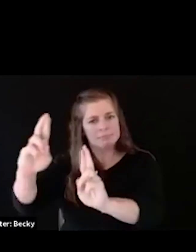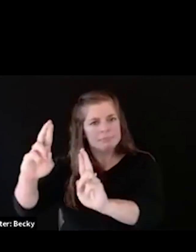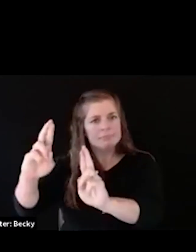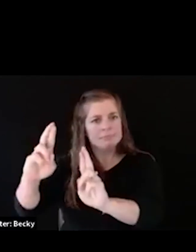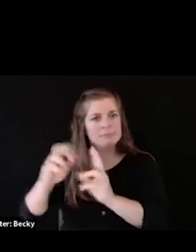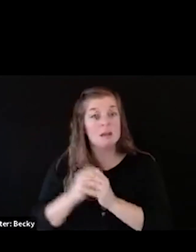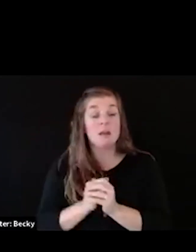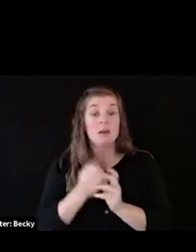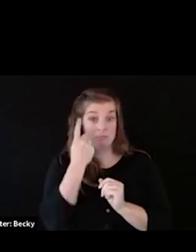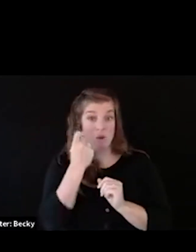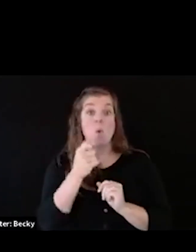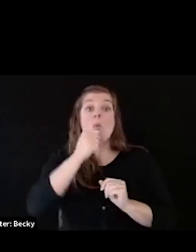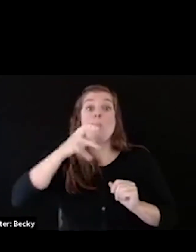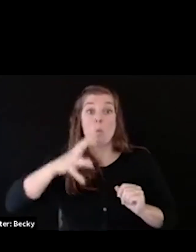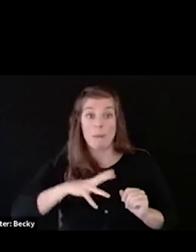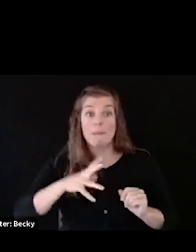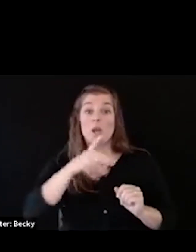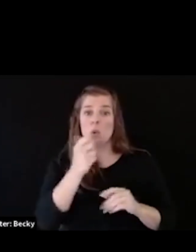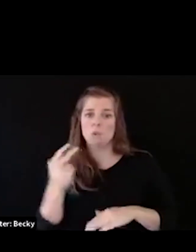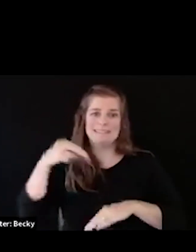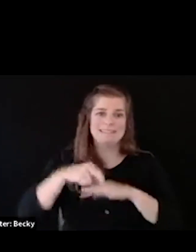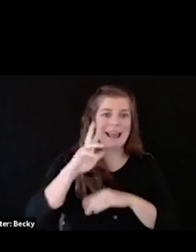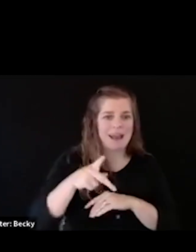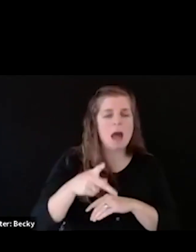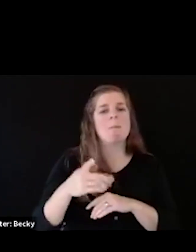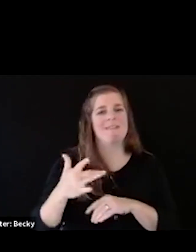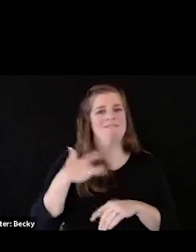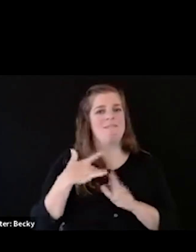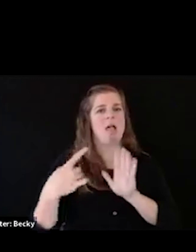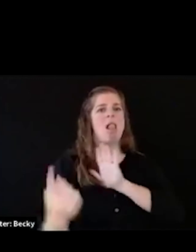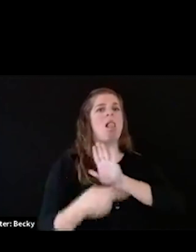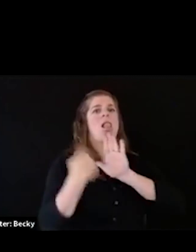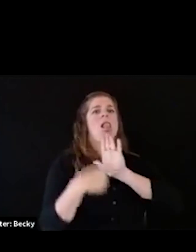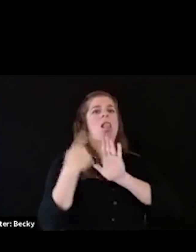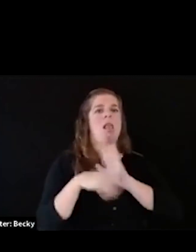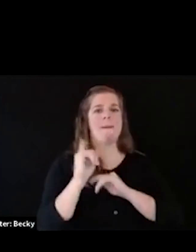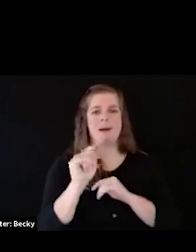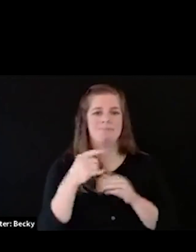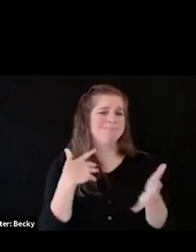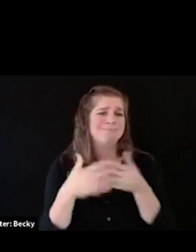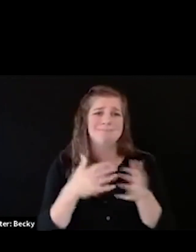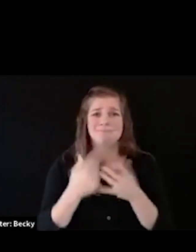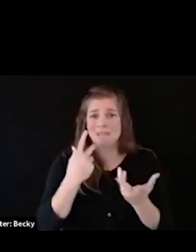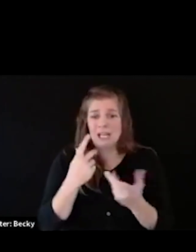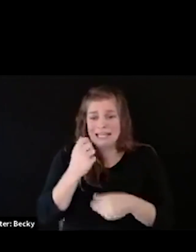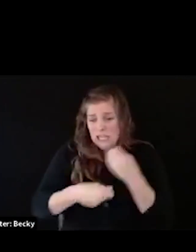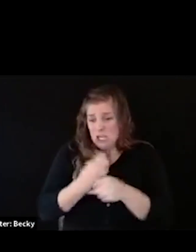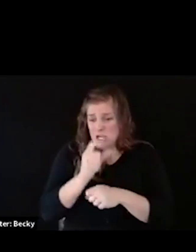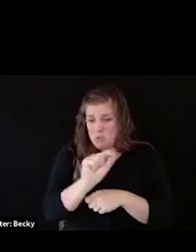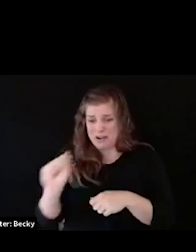stand on these matters do get a lot of incoming negative stuff still to this day in 21st century. And the more men who speak